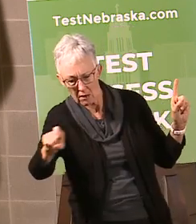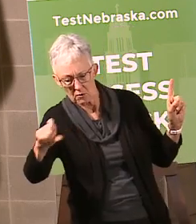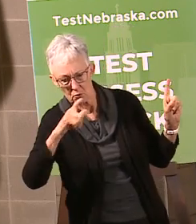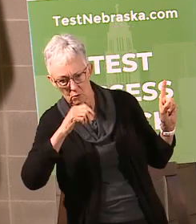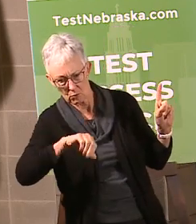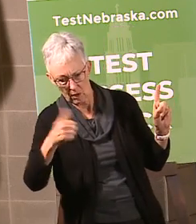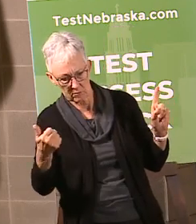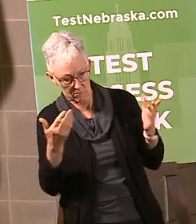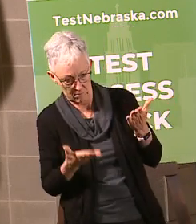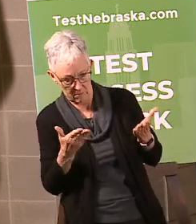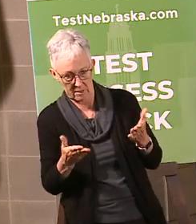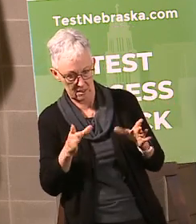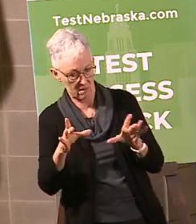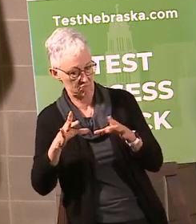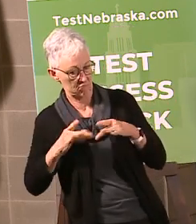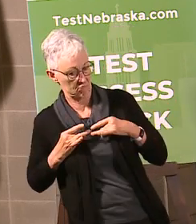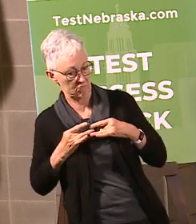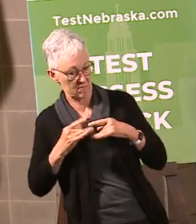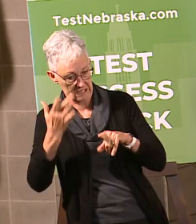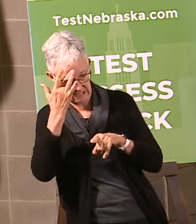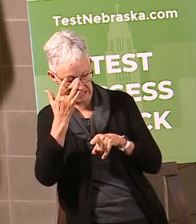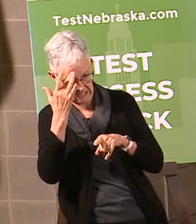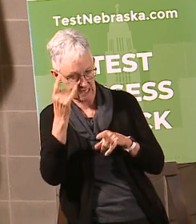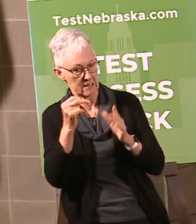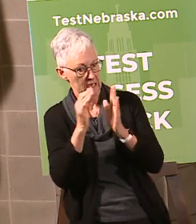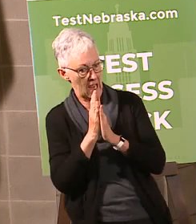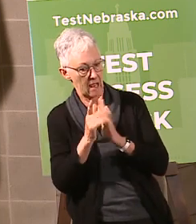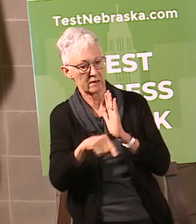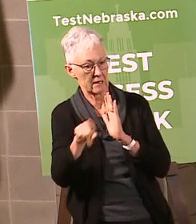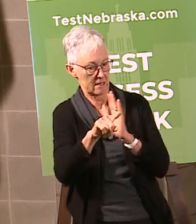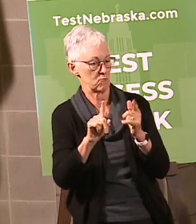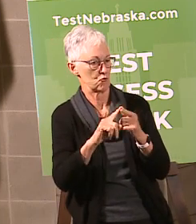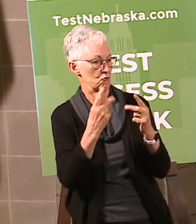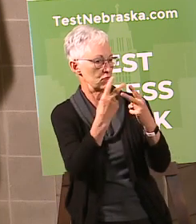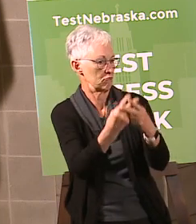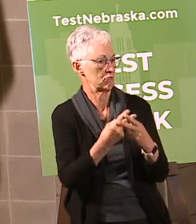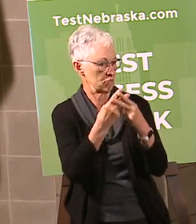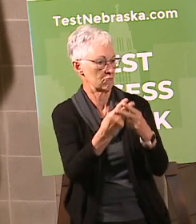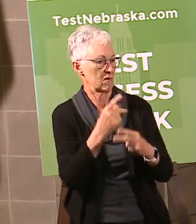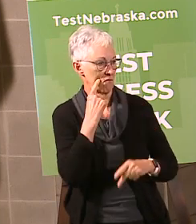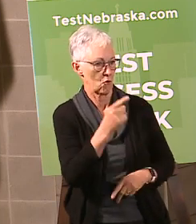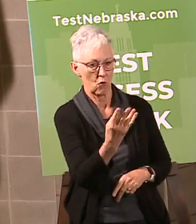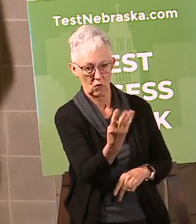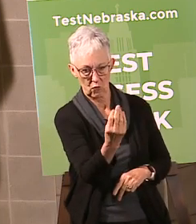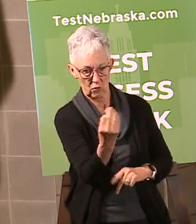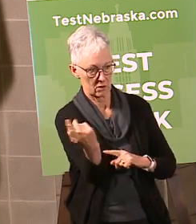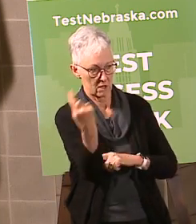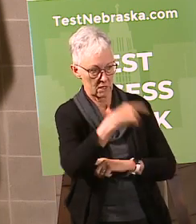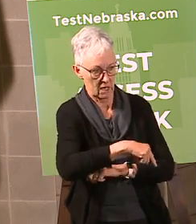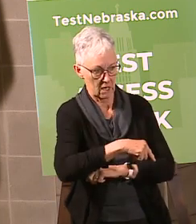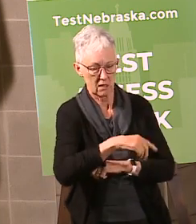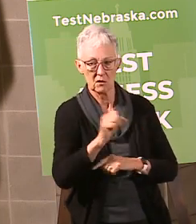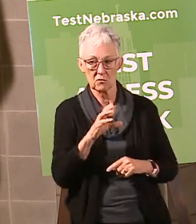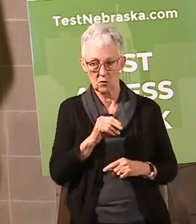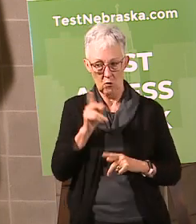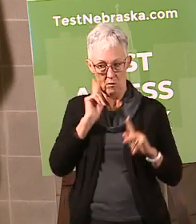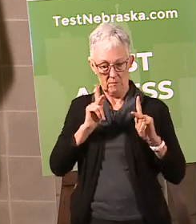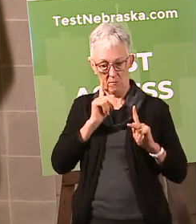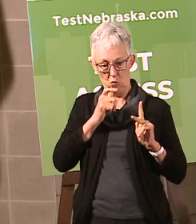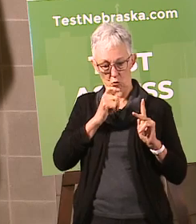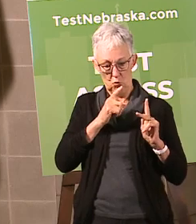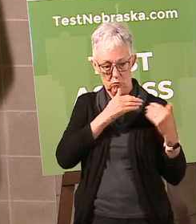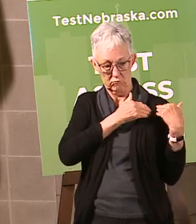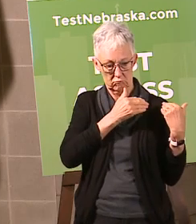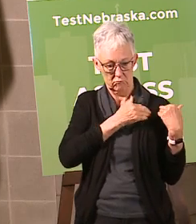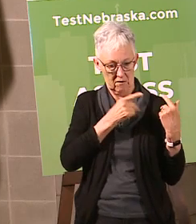else. So it's just same process. So again, and those contact tracers would determine who was the close contact that we'd